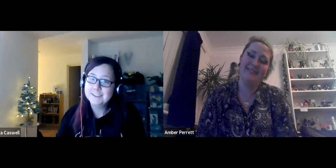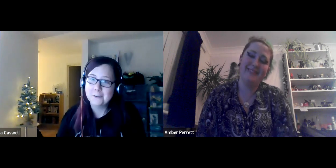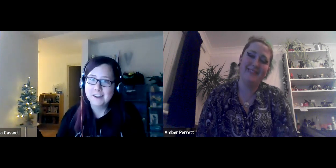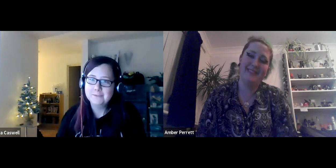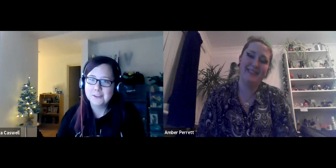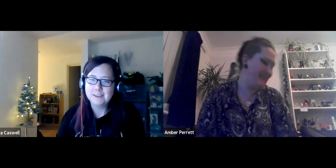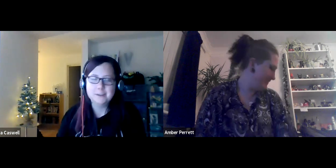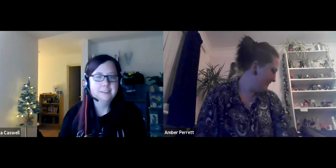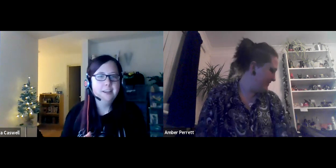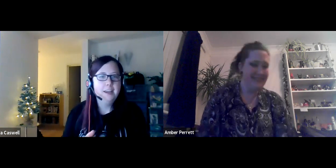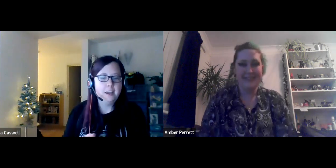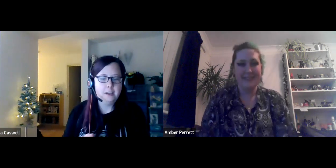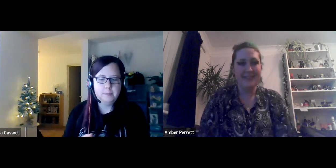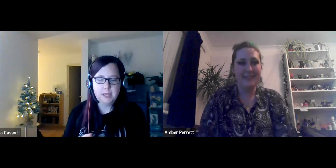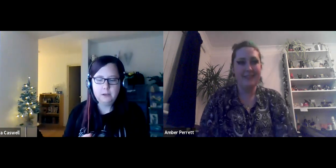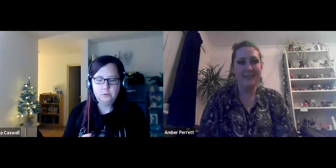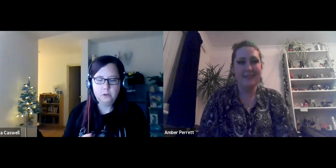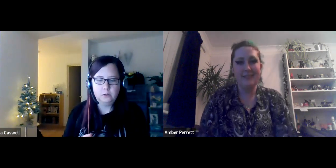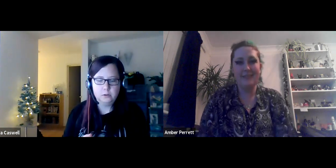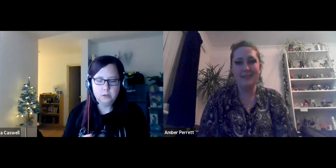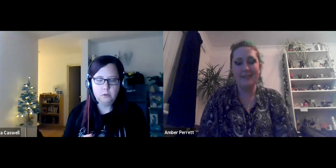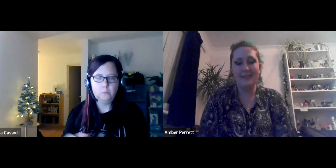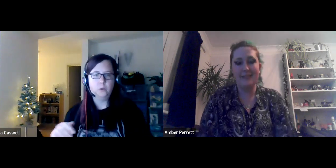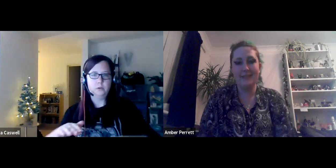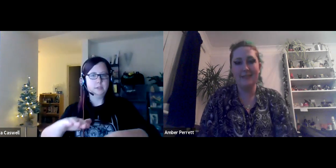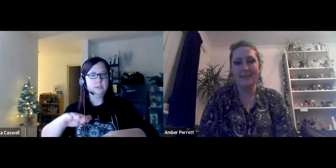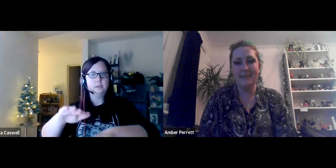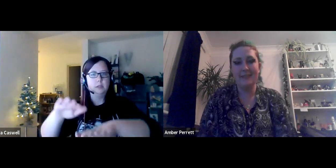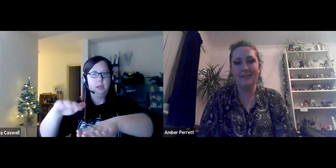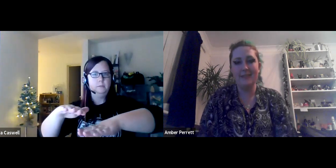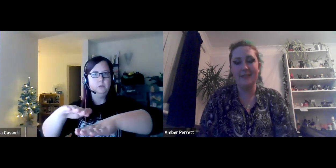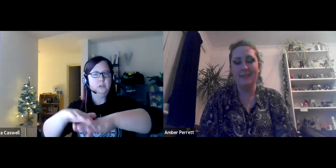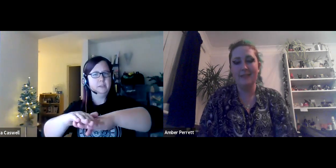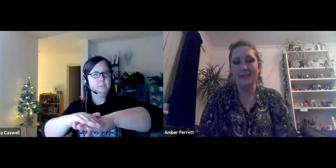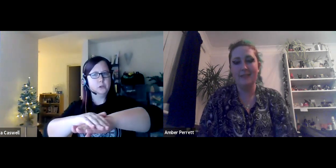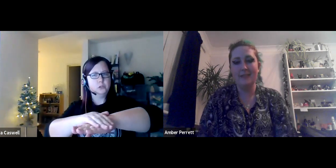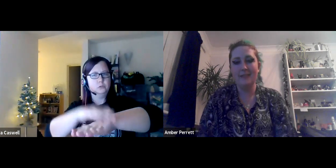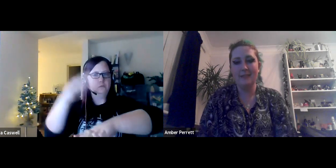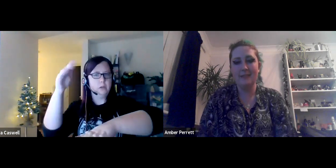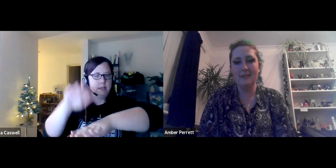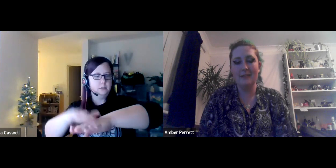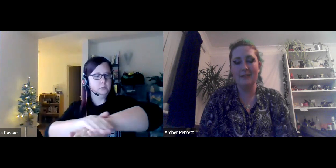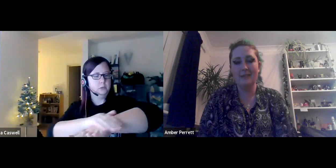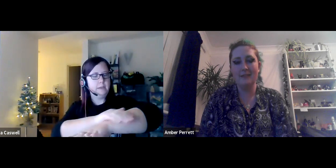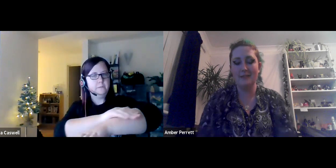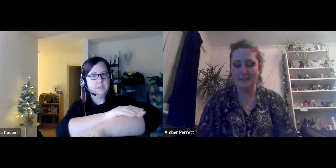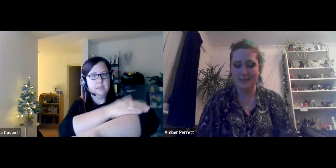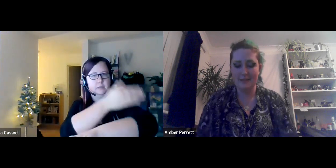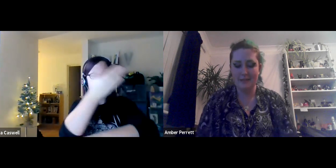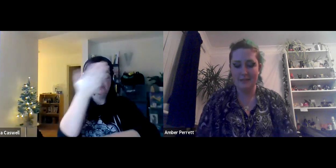Sorry, forgot that one. How long was you like brush your right hand up your left and then bring it